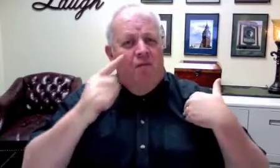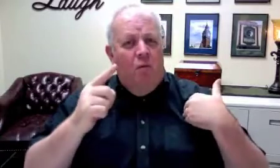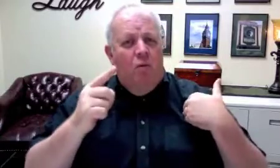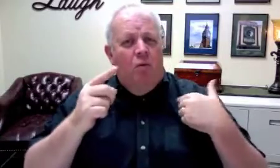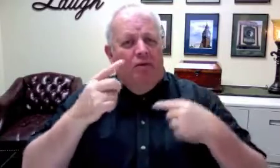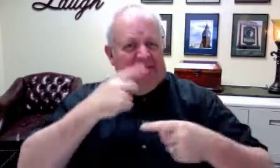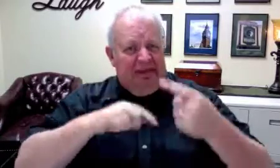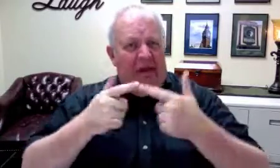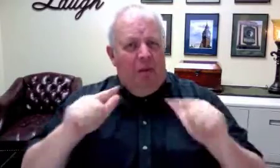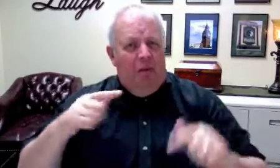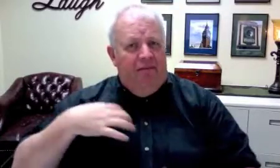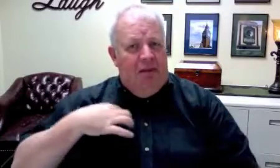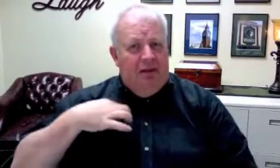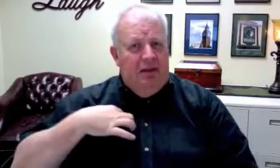Her name was Keri Richardson.